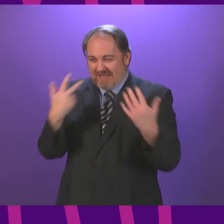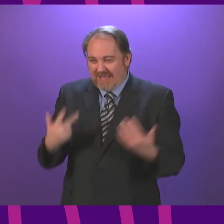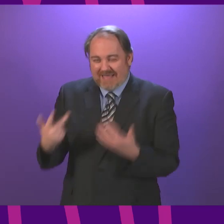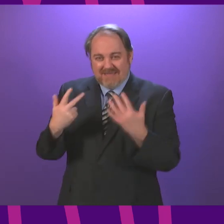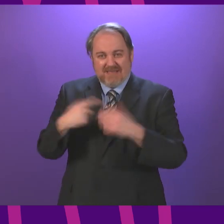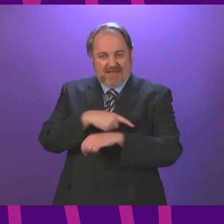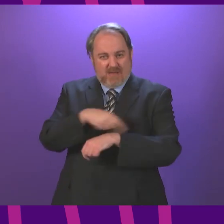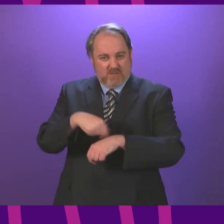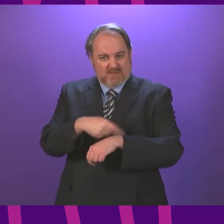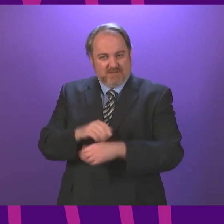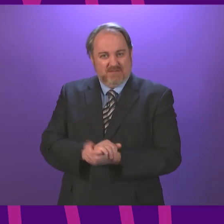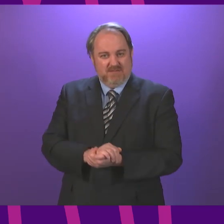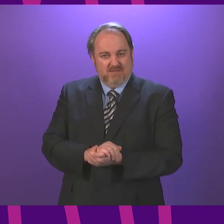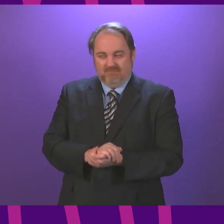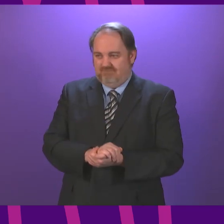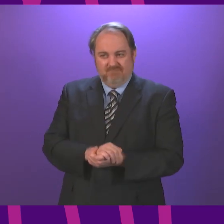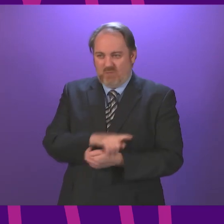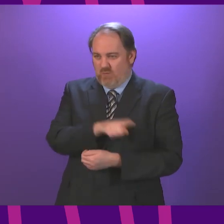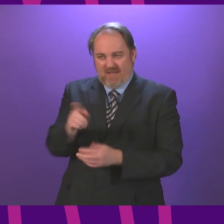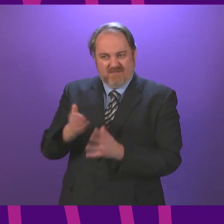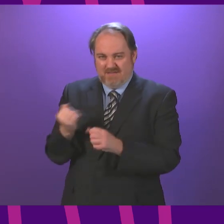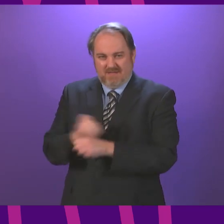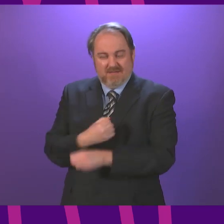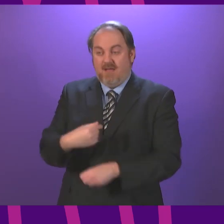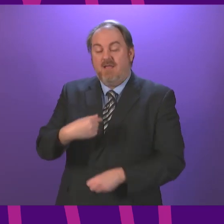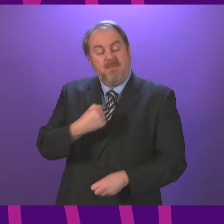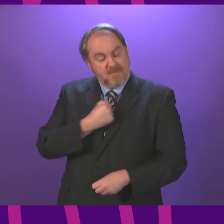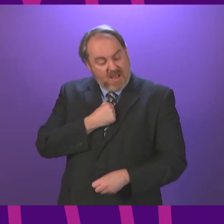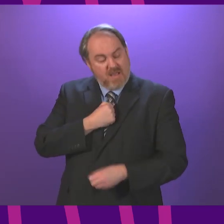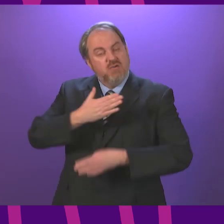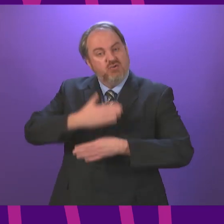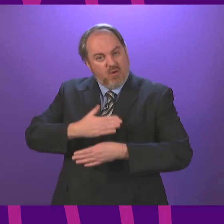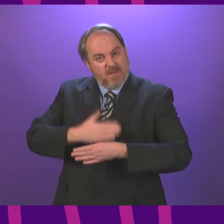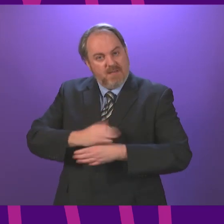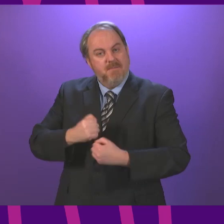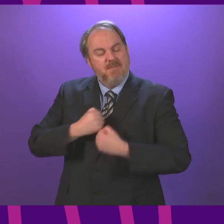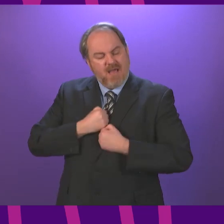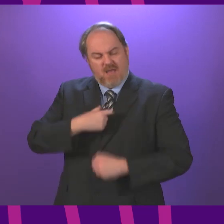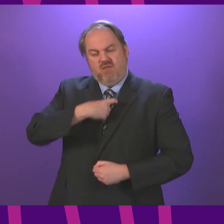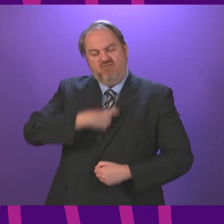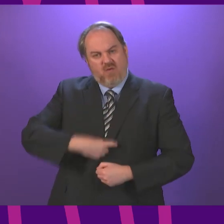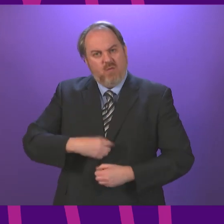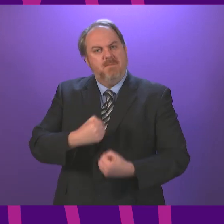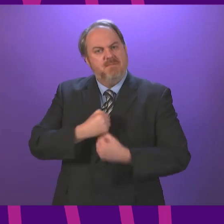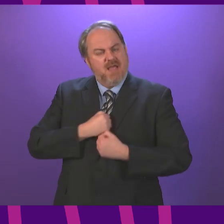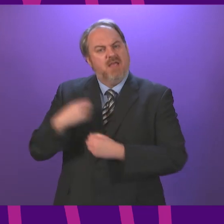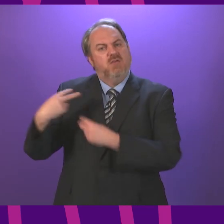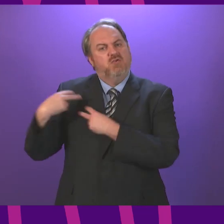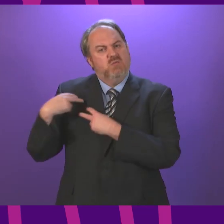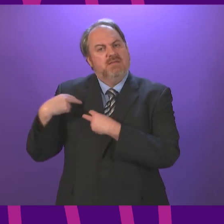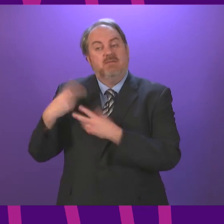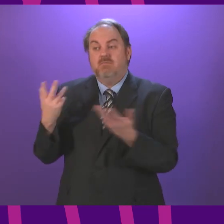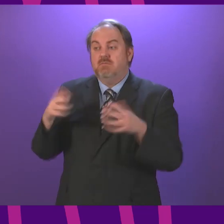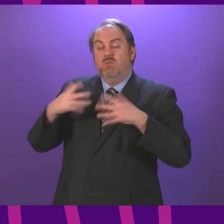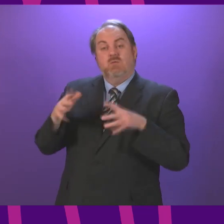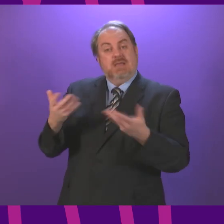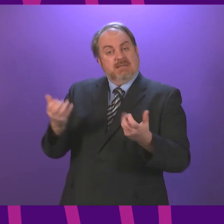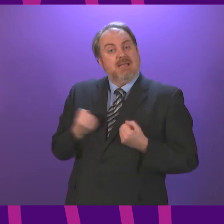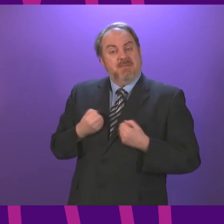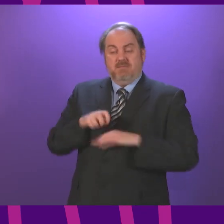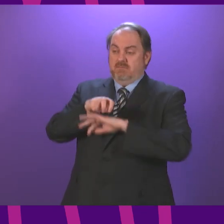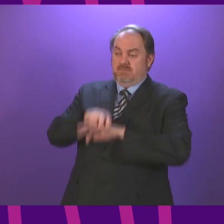front of a parliamentary committee for eight hours, as is my duty and obligation, answered questions that were put to me and